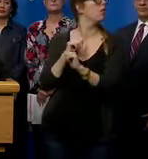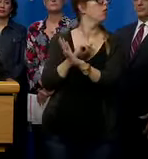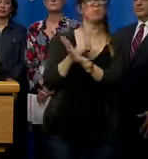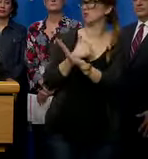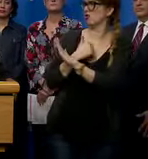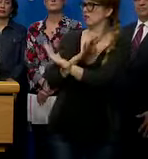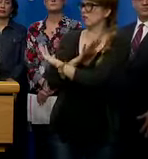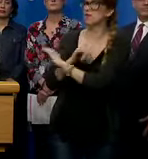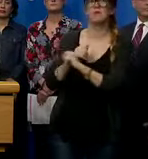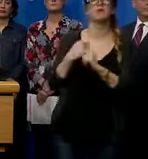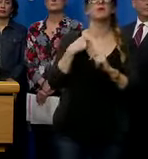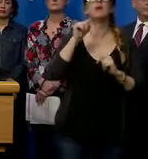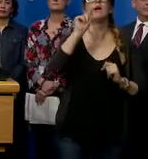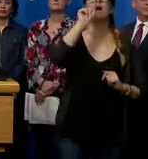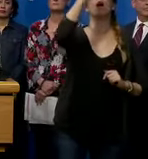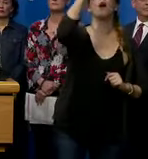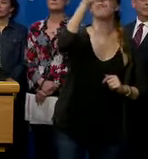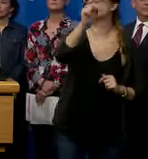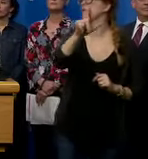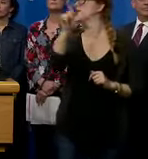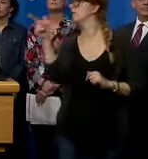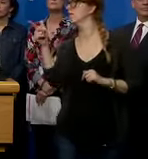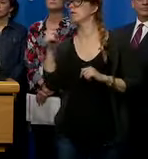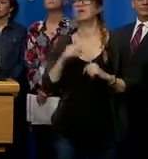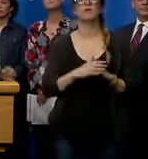Go ahead. I was to say back here, and then we'll go over here.